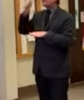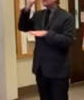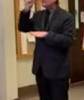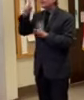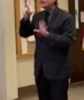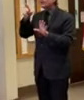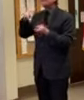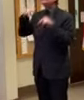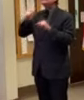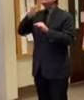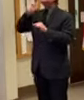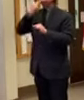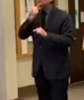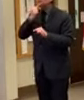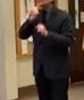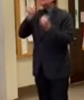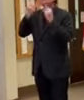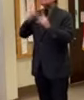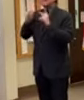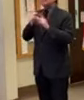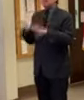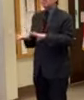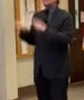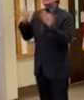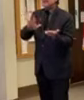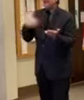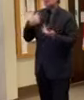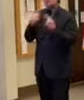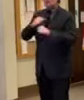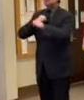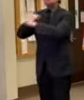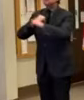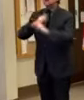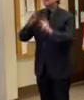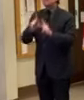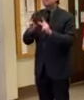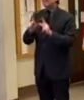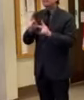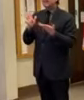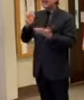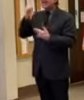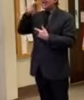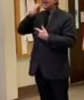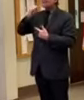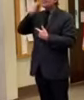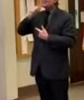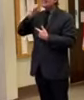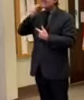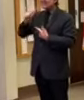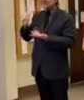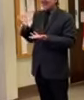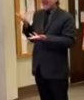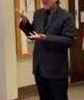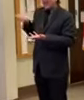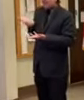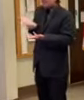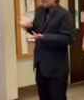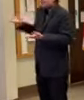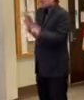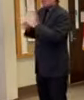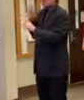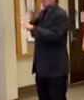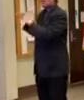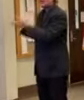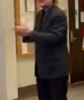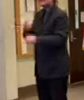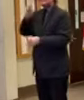are dying. You know, every day that is delayed here, I'm losing a dozen people on the back end that are going to die as a result of this.